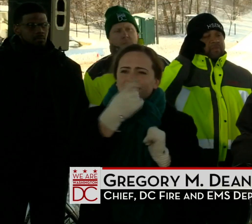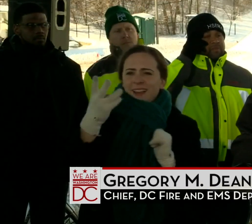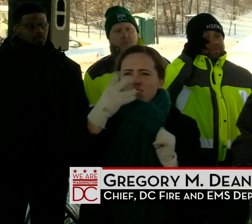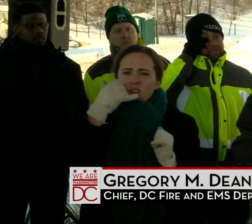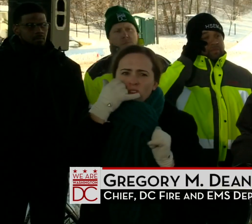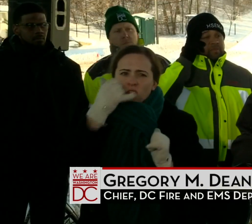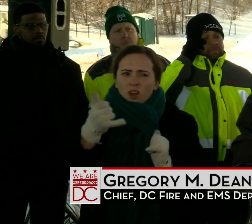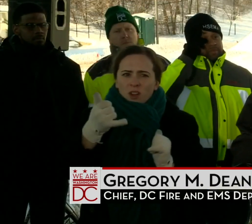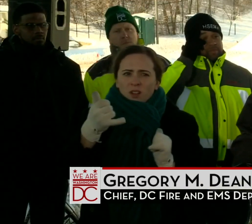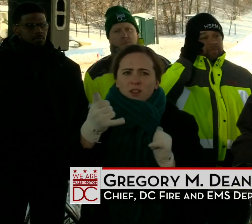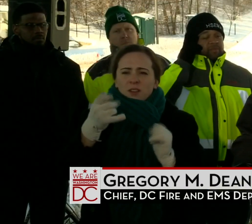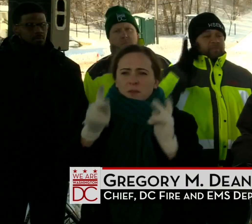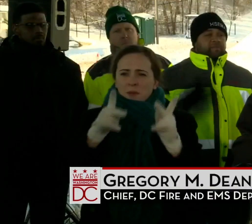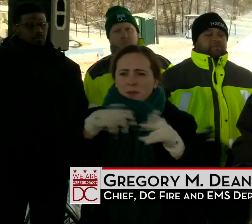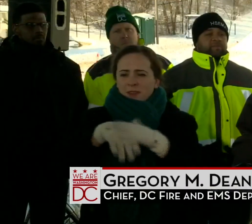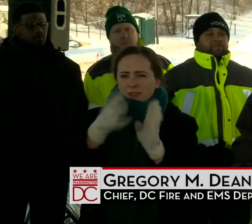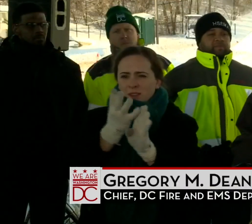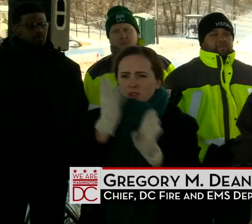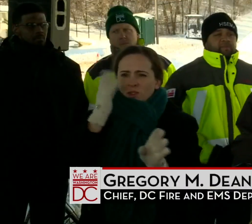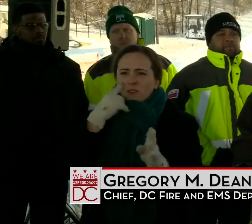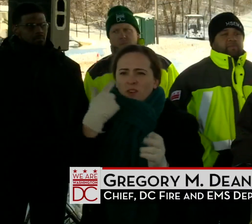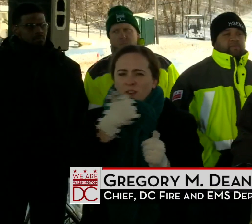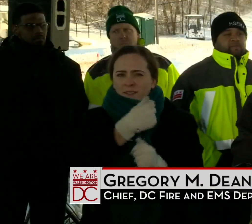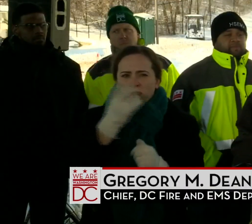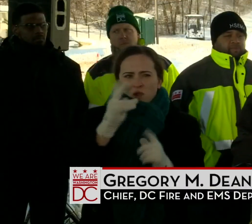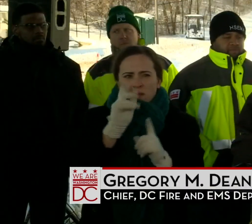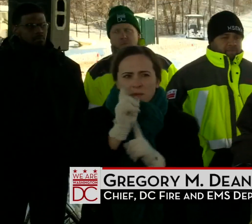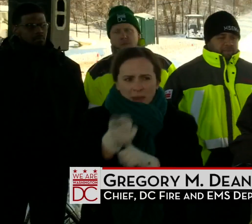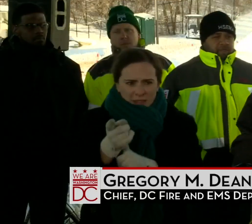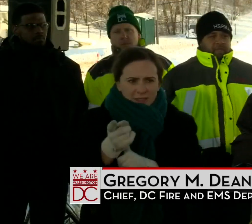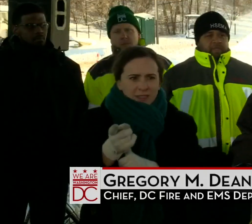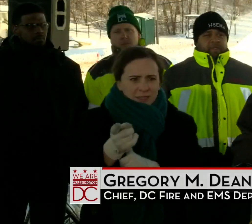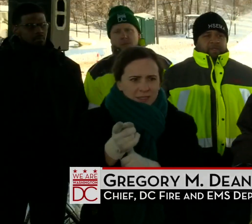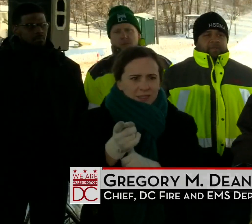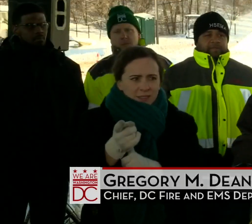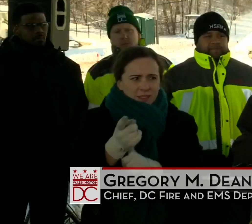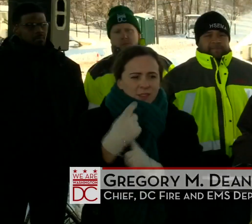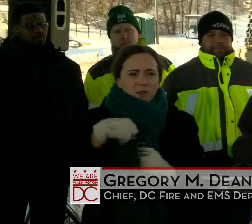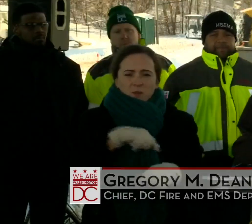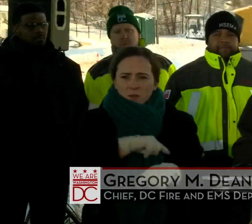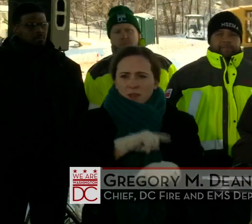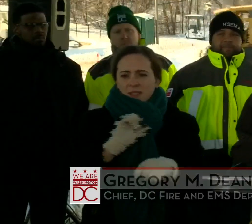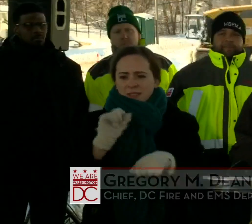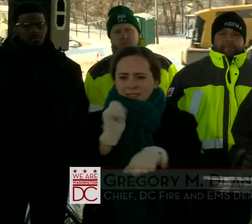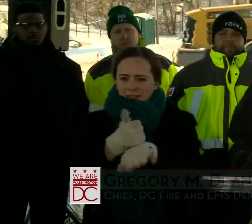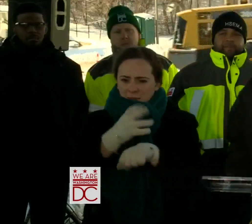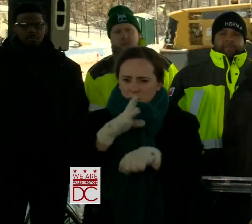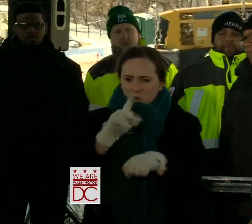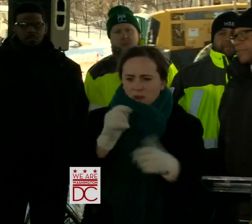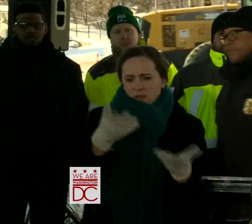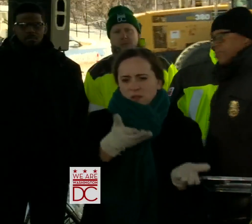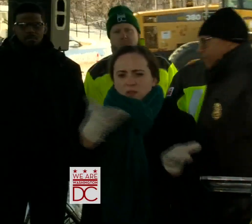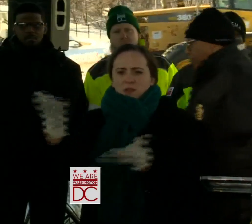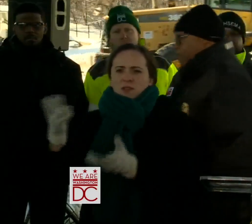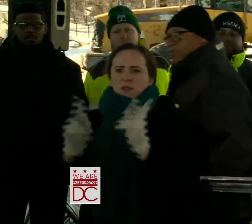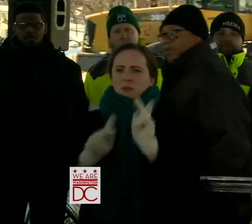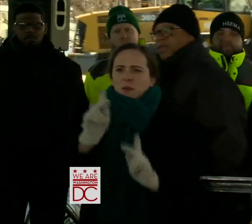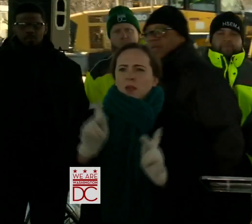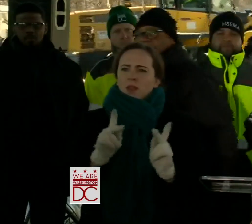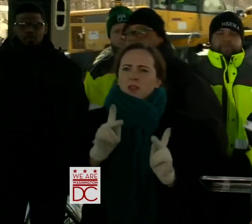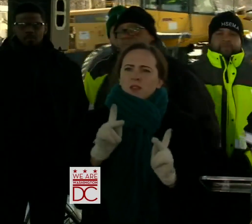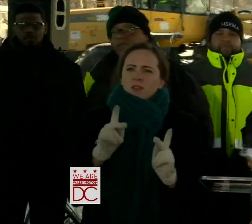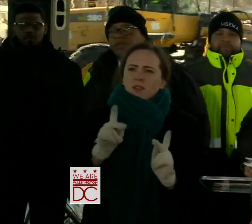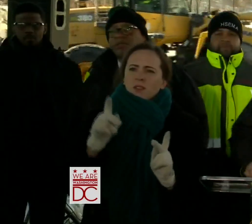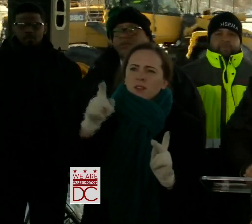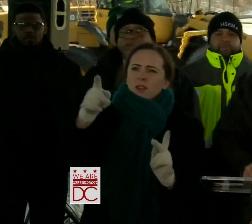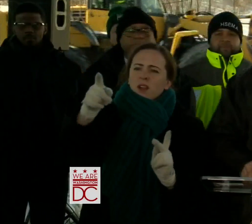putting people in queue for a few more minutes before we'll send the unit so we can transport them. Thank you very much. Mr. Geldart, I